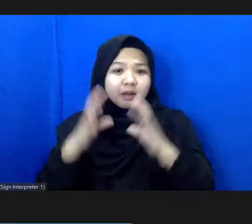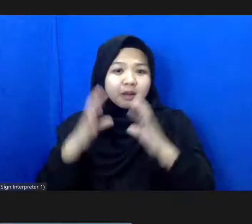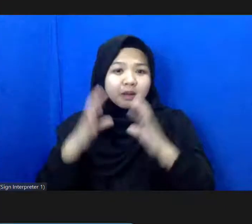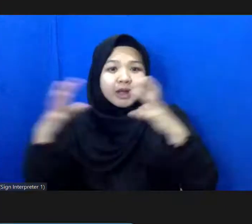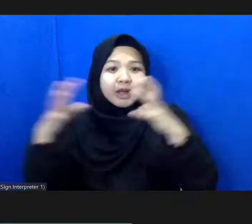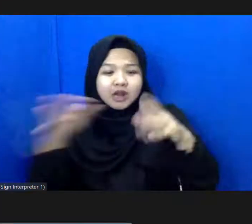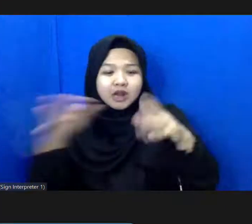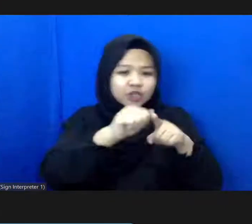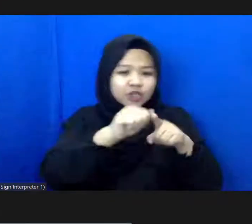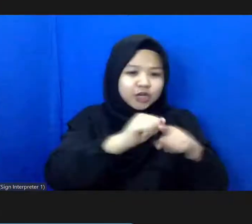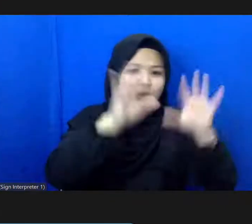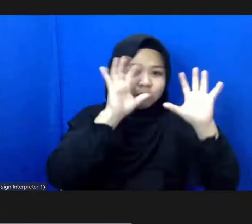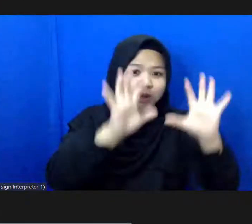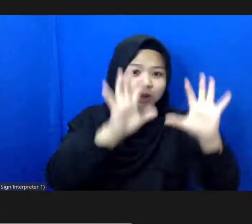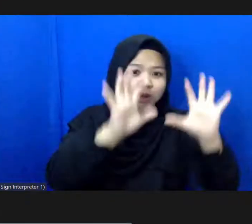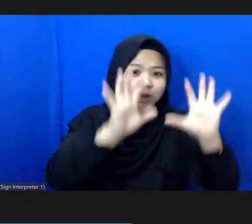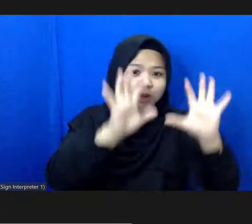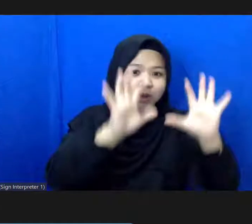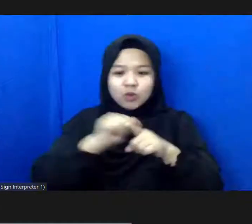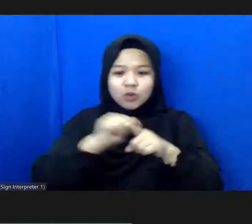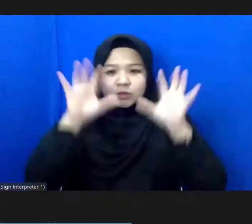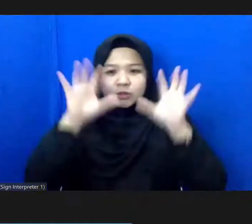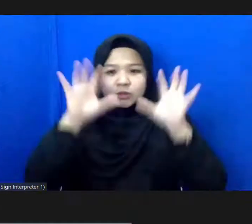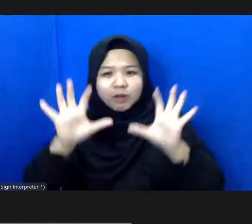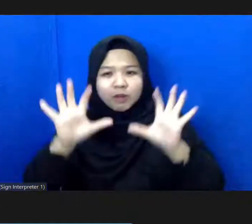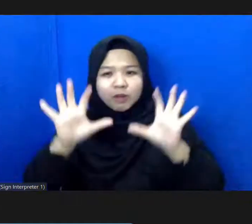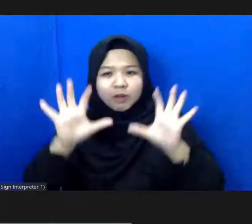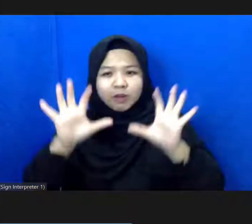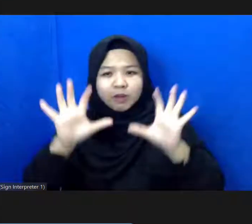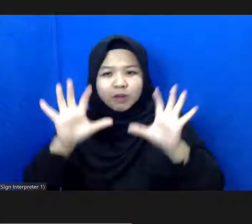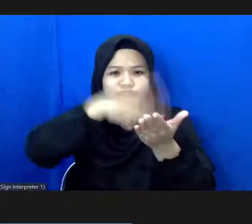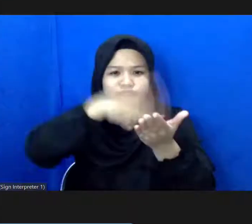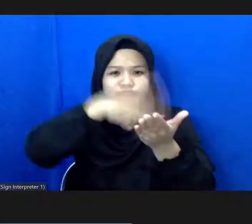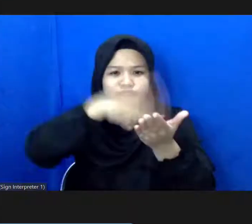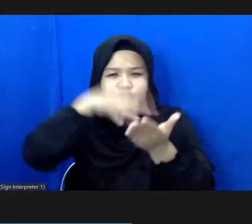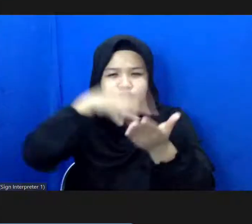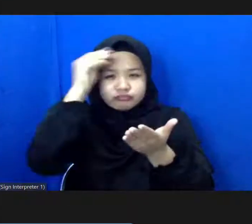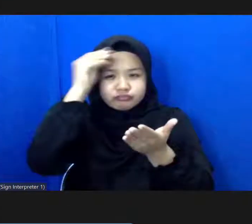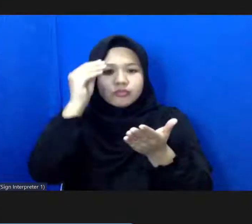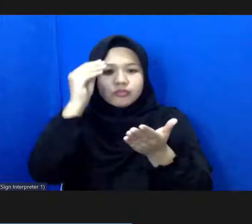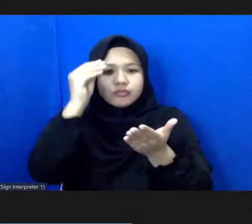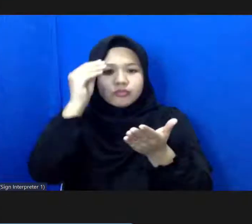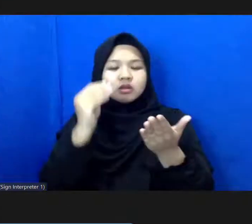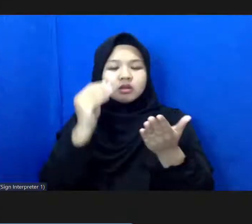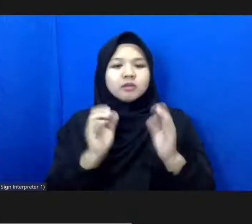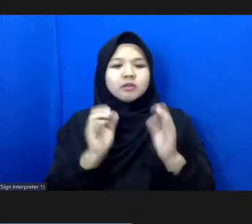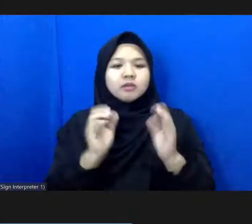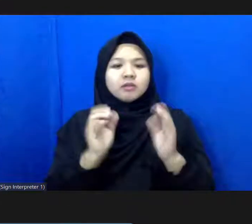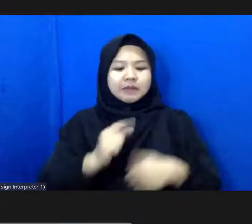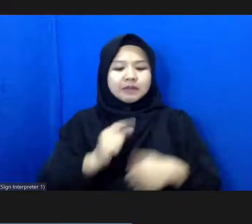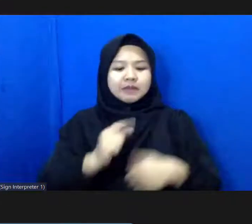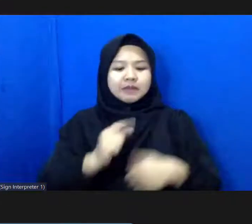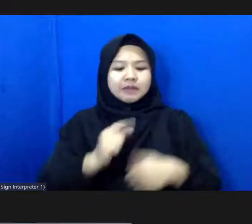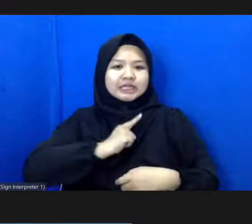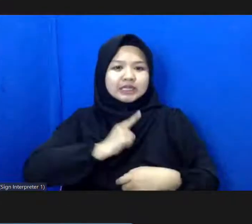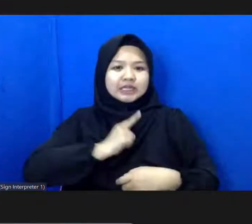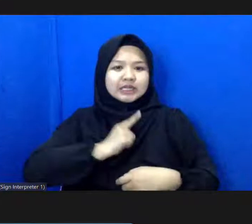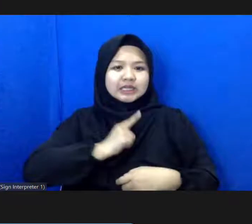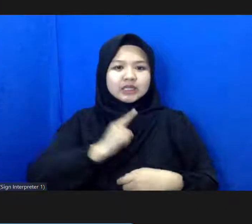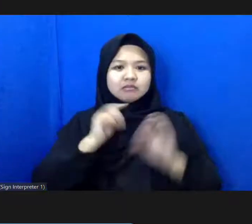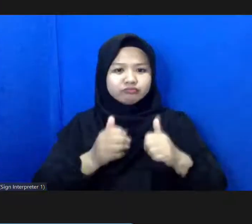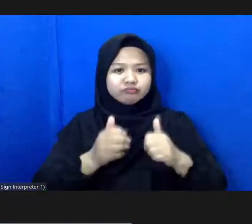the more you have simulation, the more you learn from that one, and then equip yourself, your personnel, and